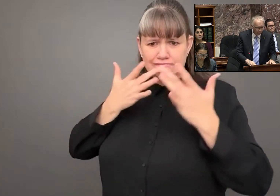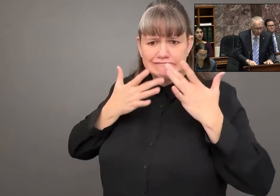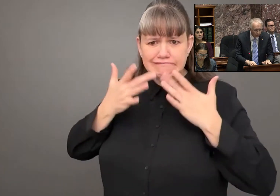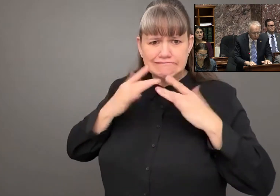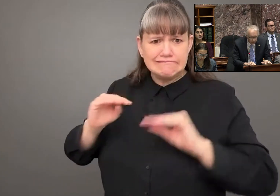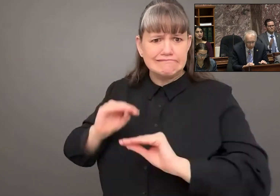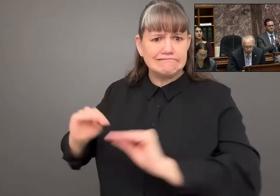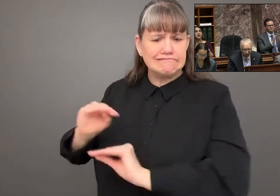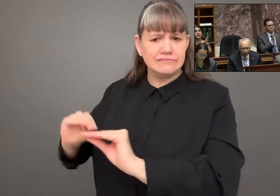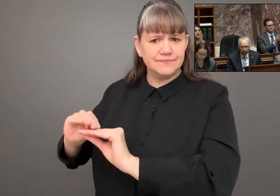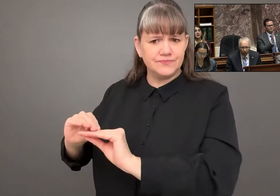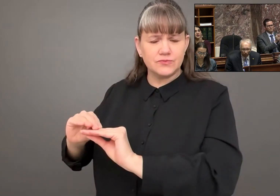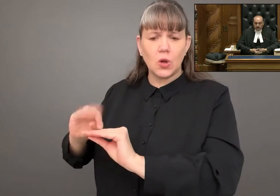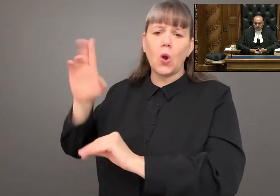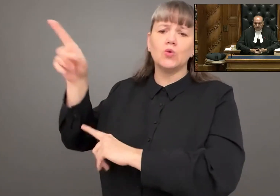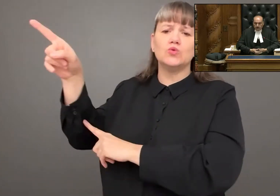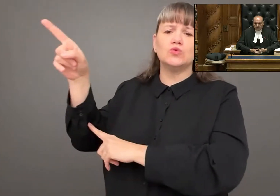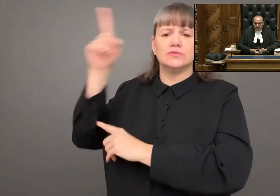budget?